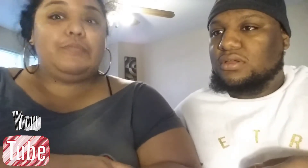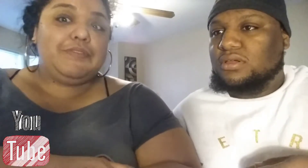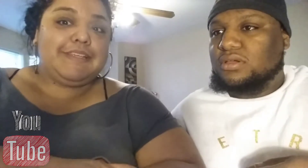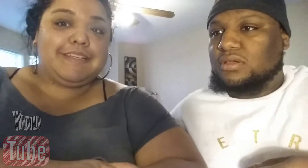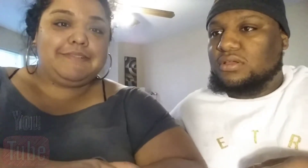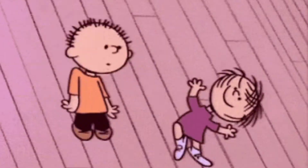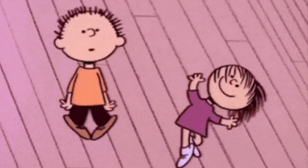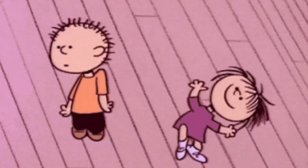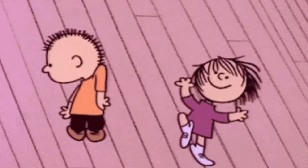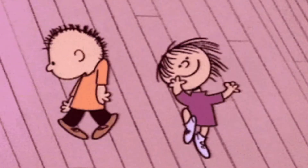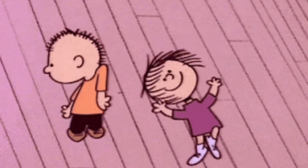to music.